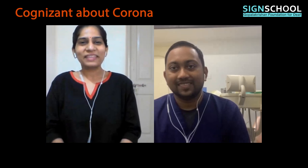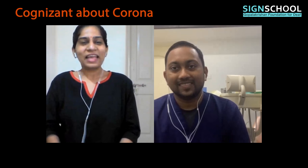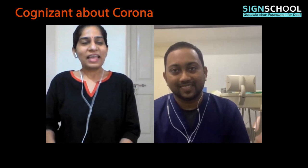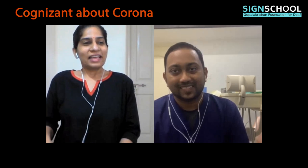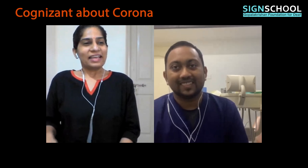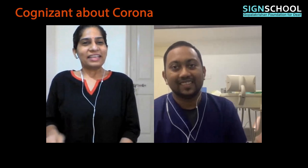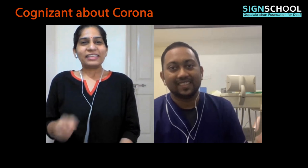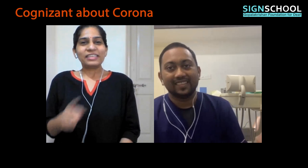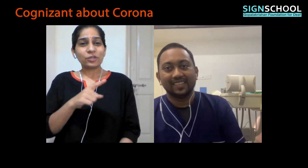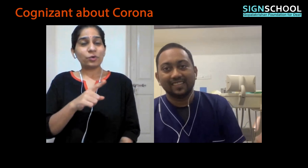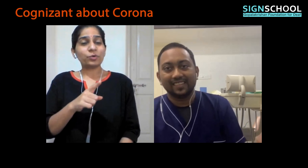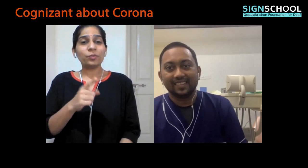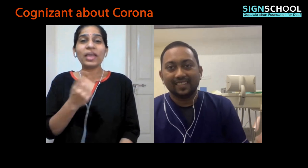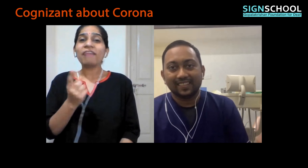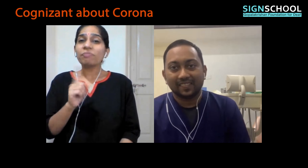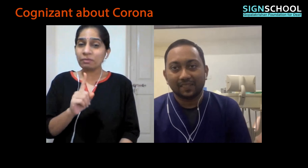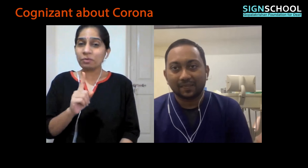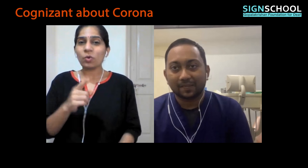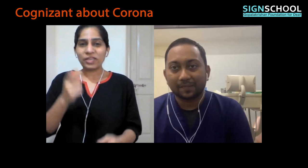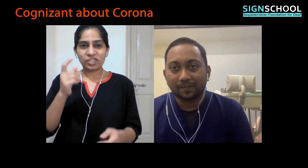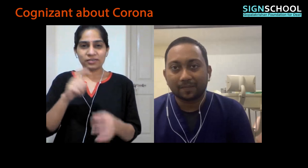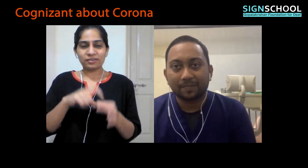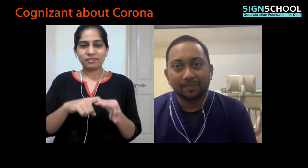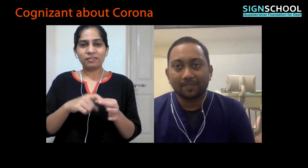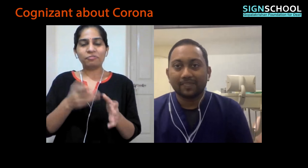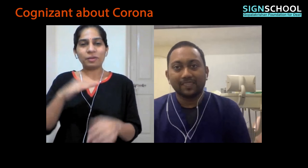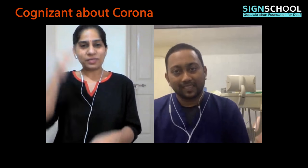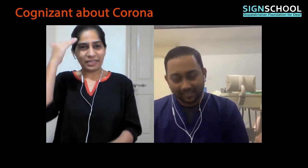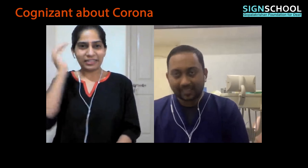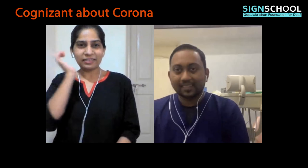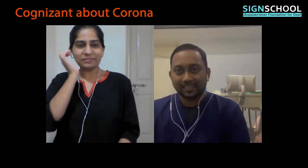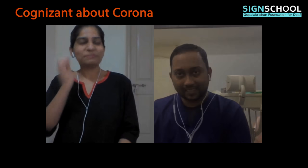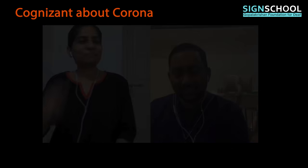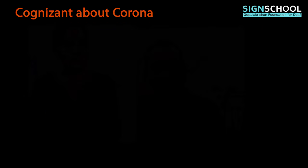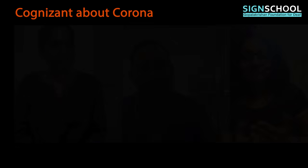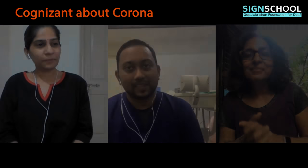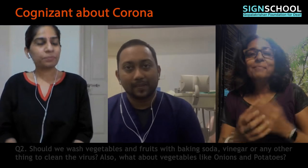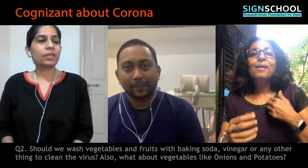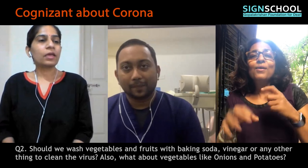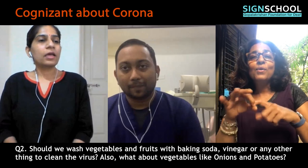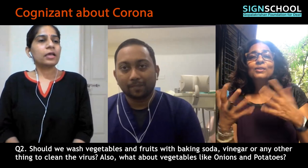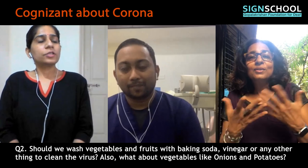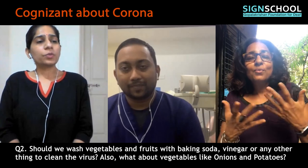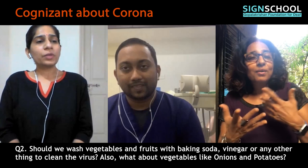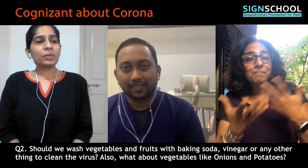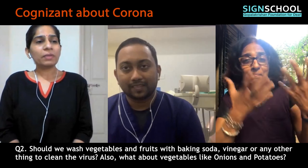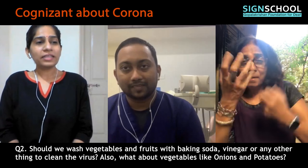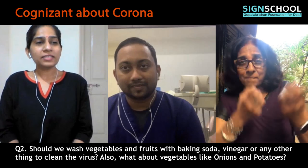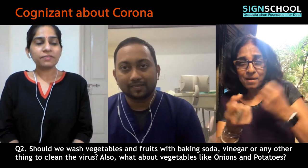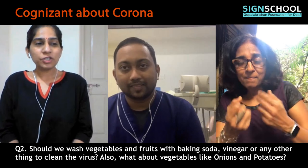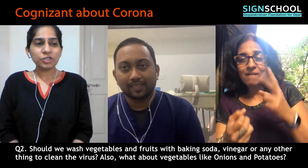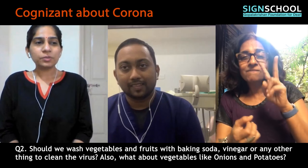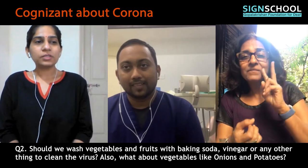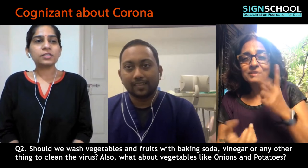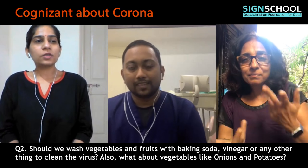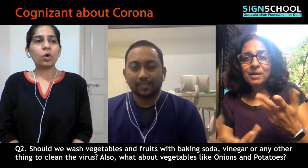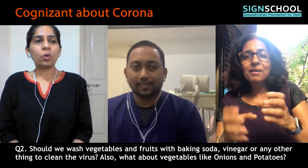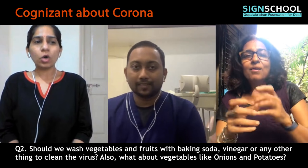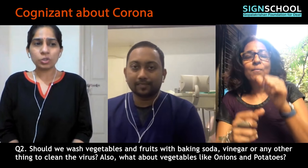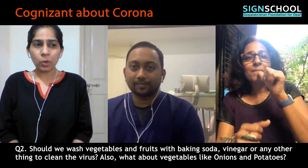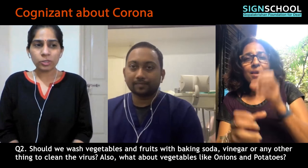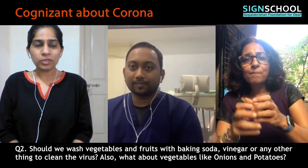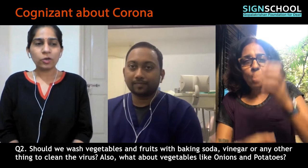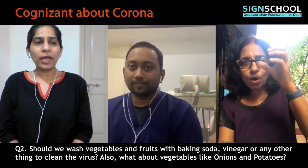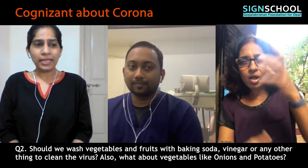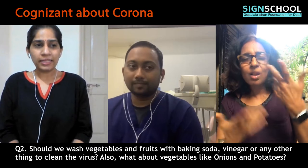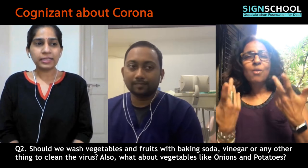Thank you. So we have one more question from Sangeeta. So when we buy these vegetables